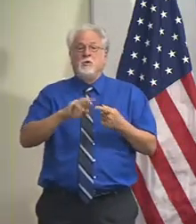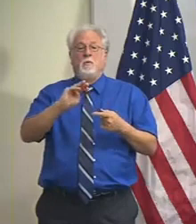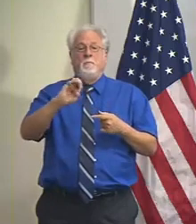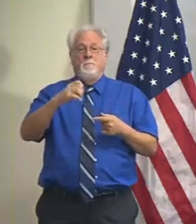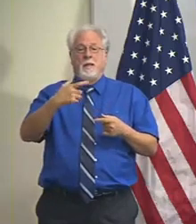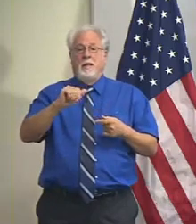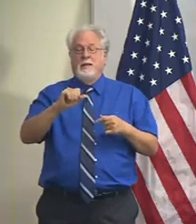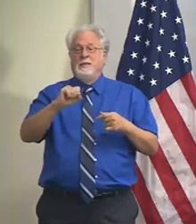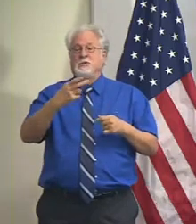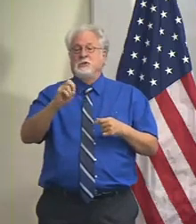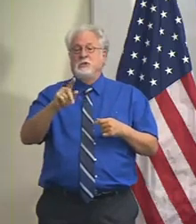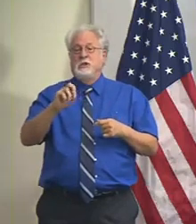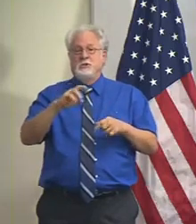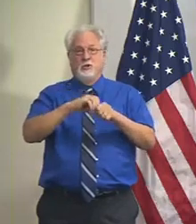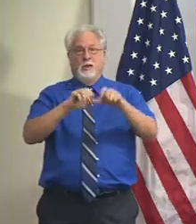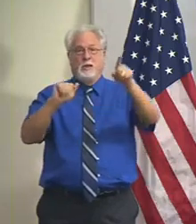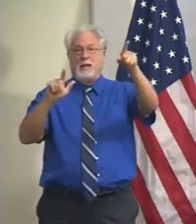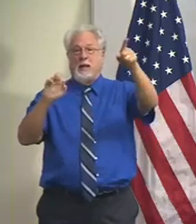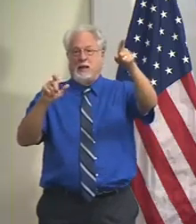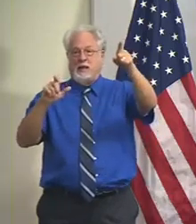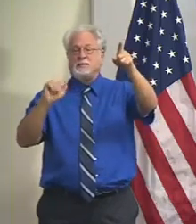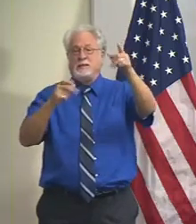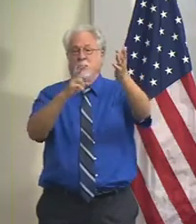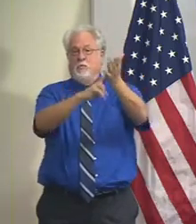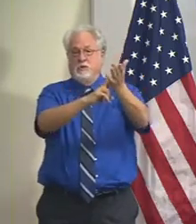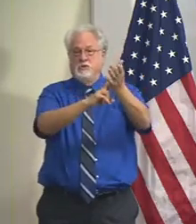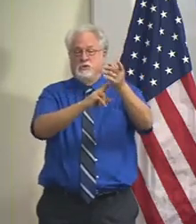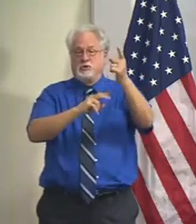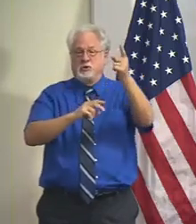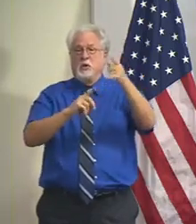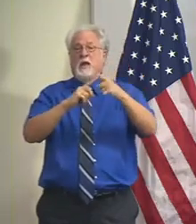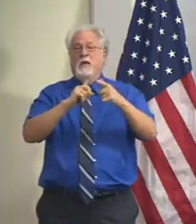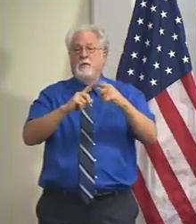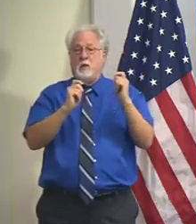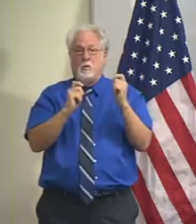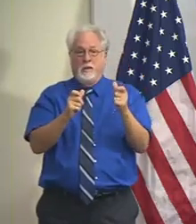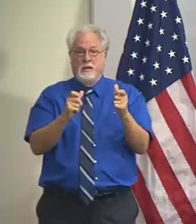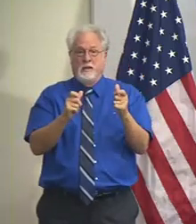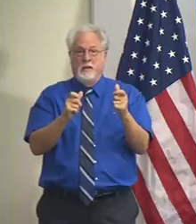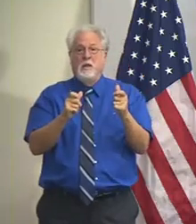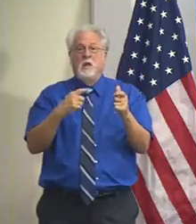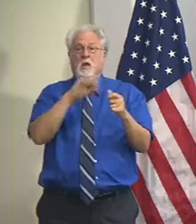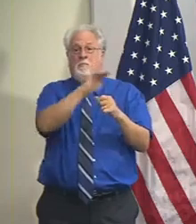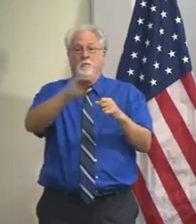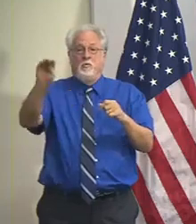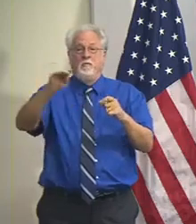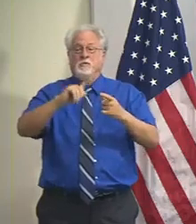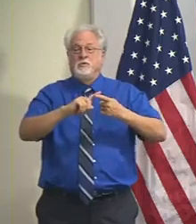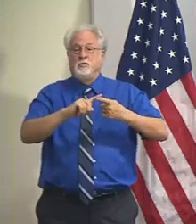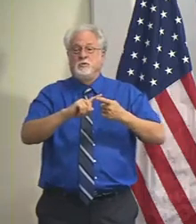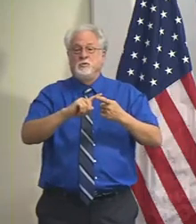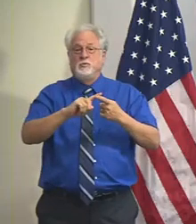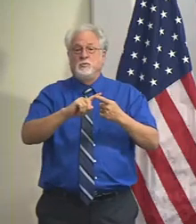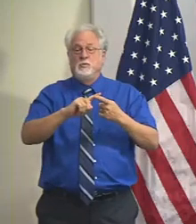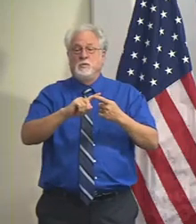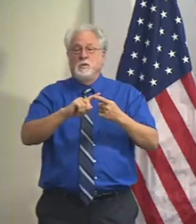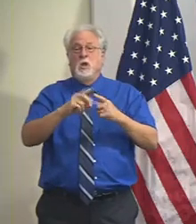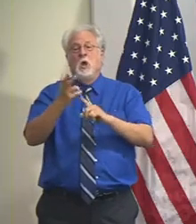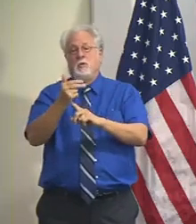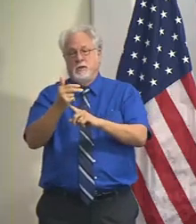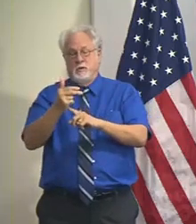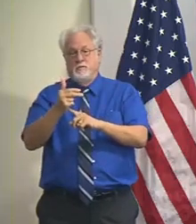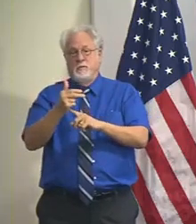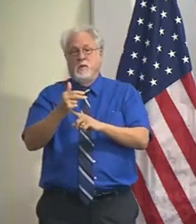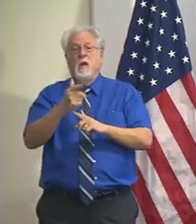in Alexandria so they can be registered. And then as quickly as possible, we're moving them into a